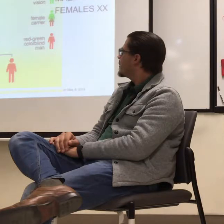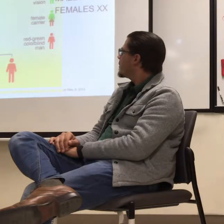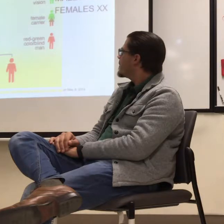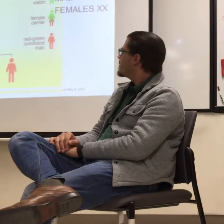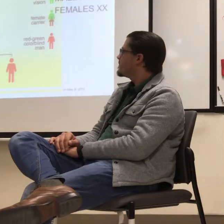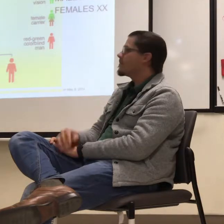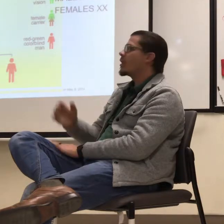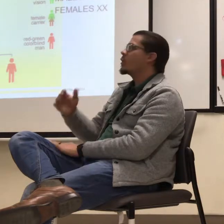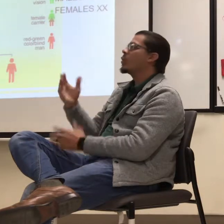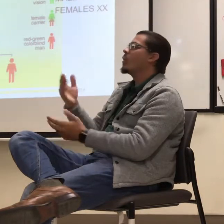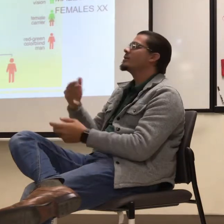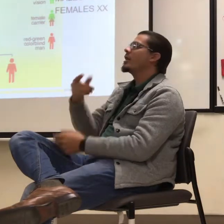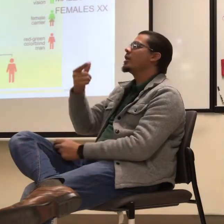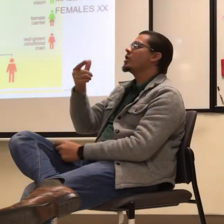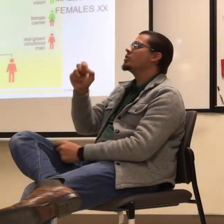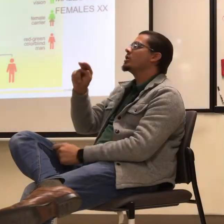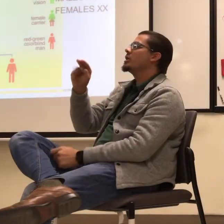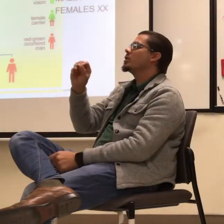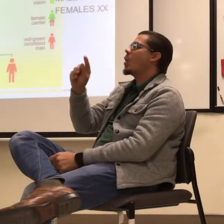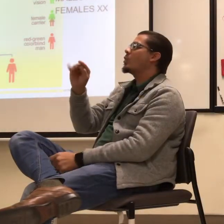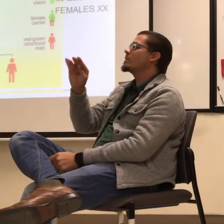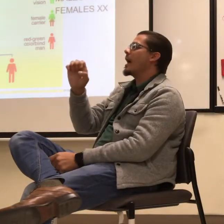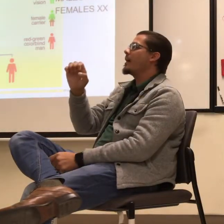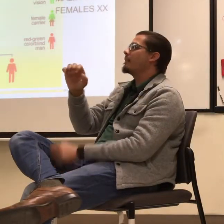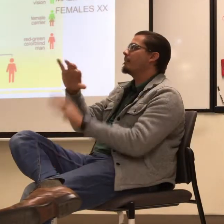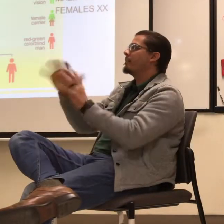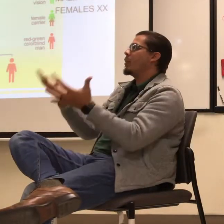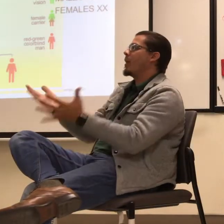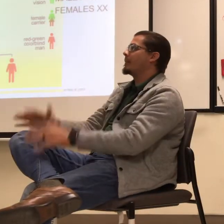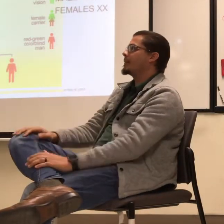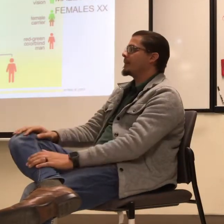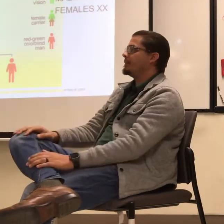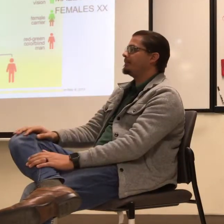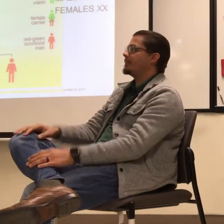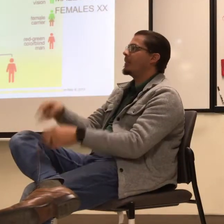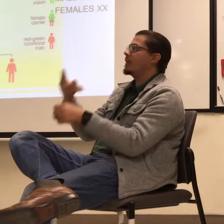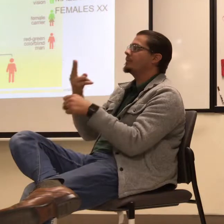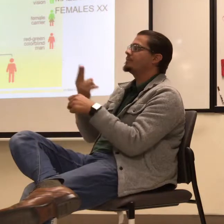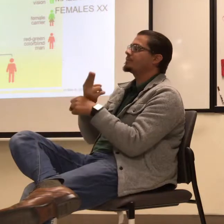What would be the genotype? I used